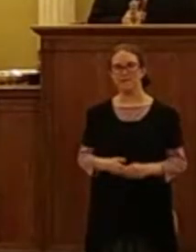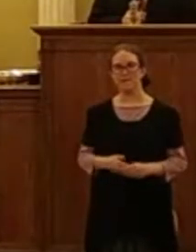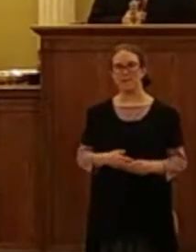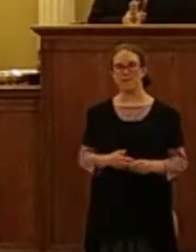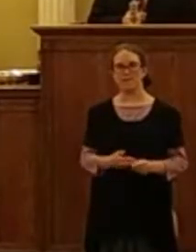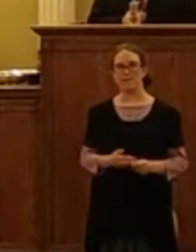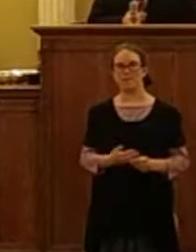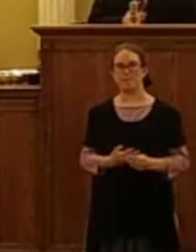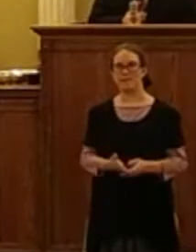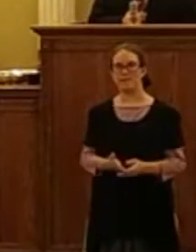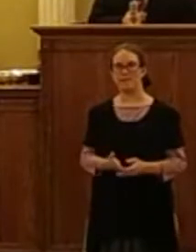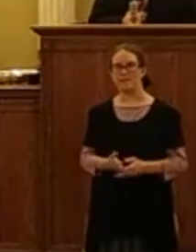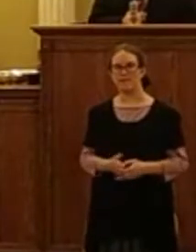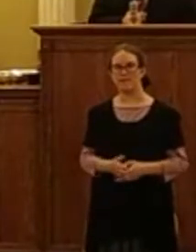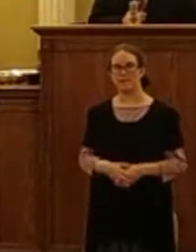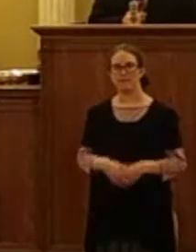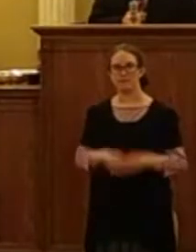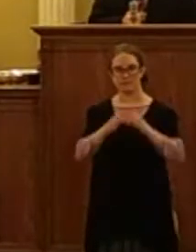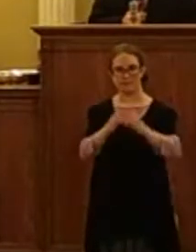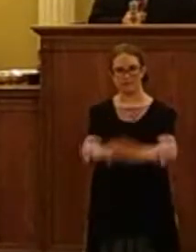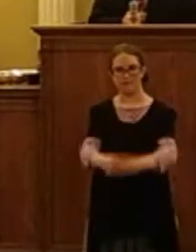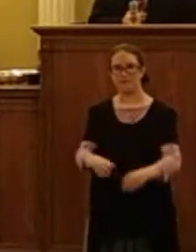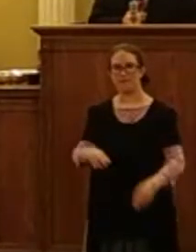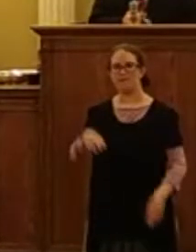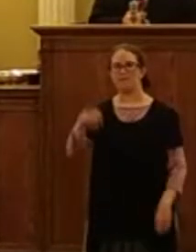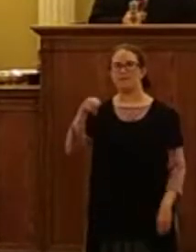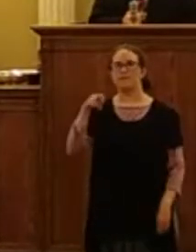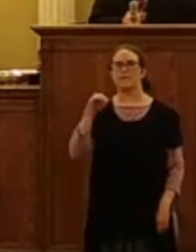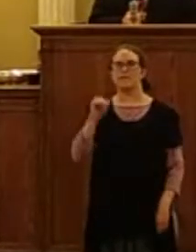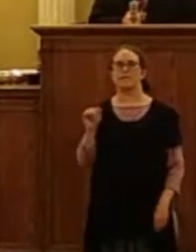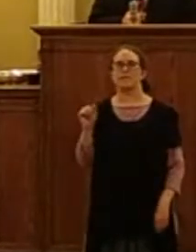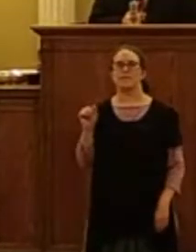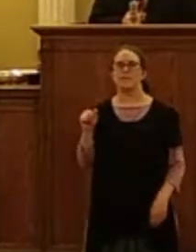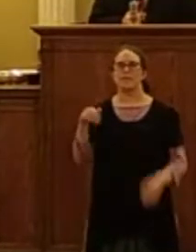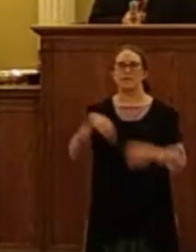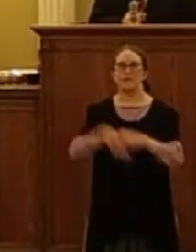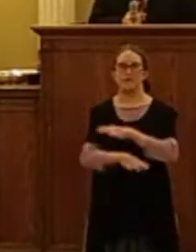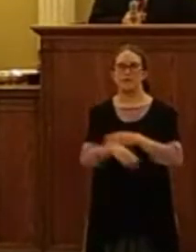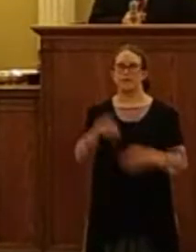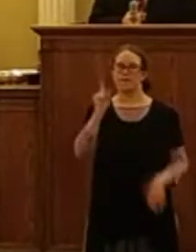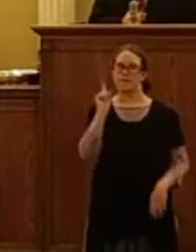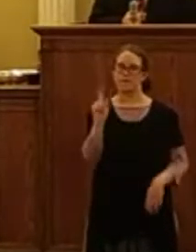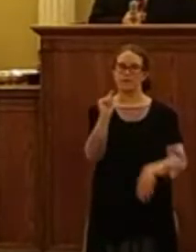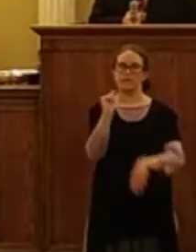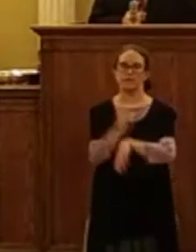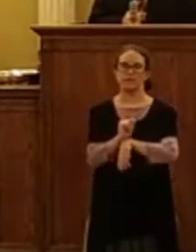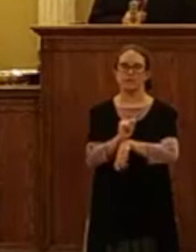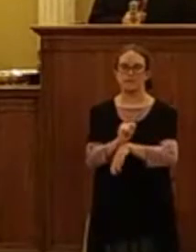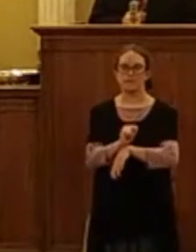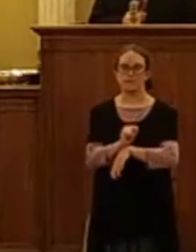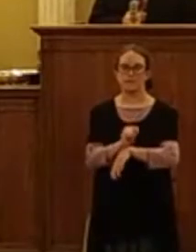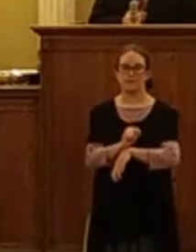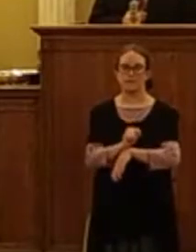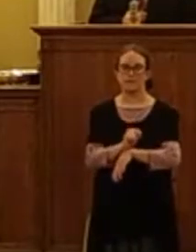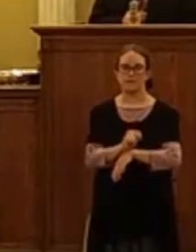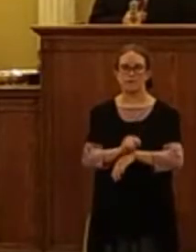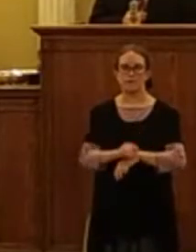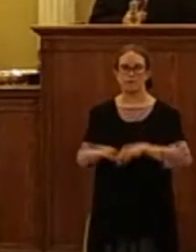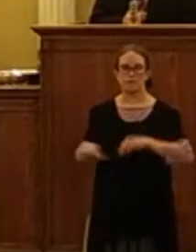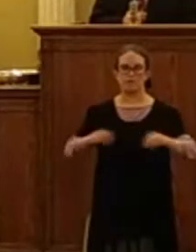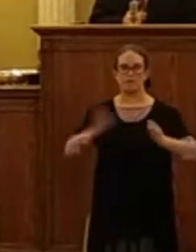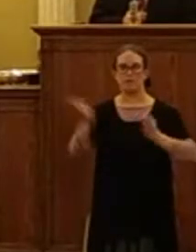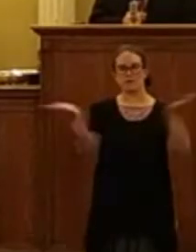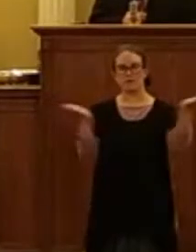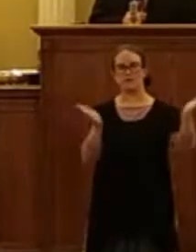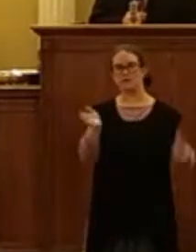things were thus ordained, the priest went always into the first tabernacle, accomplishing the service